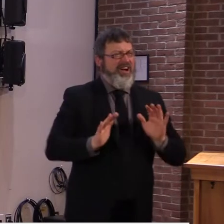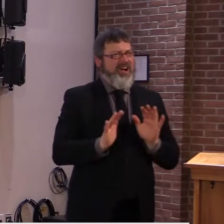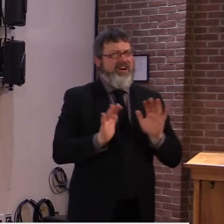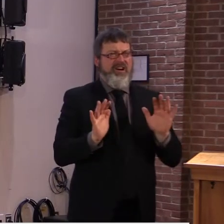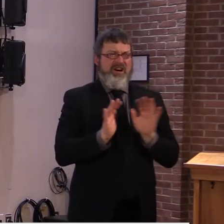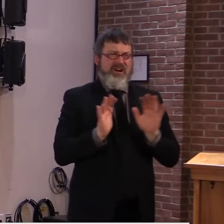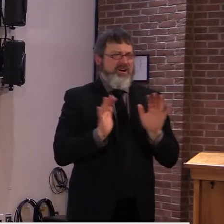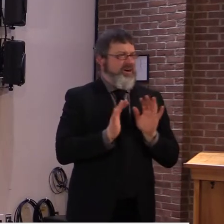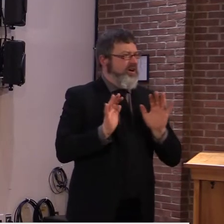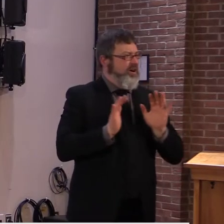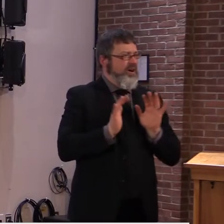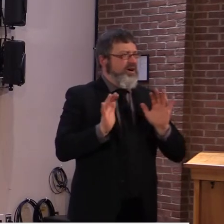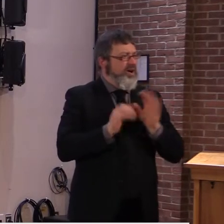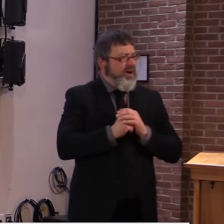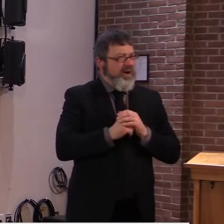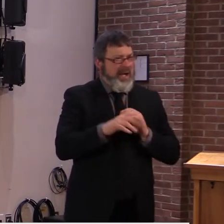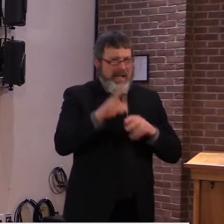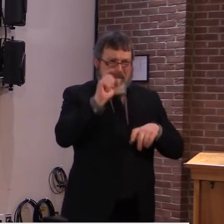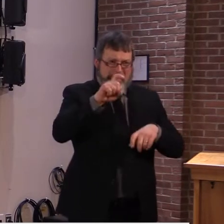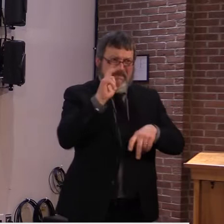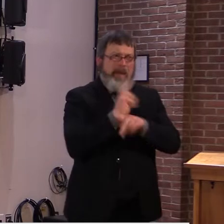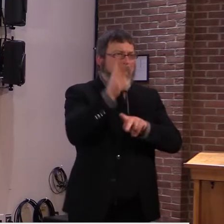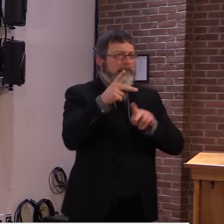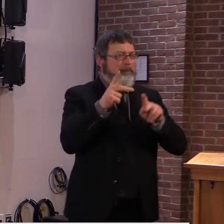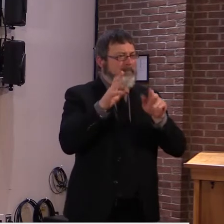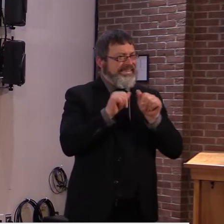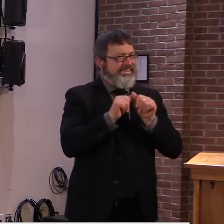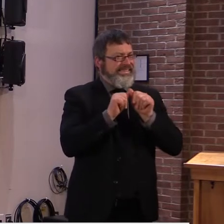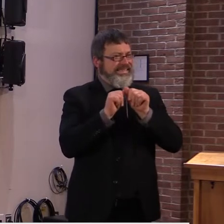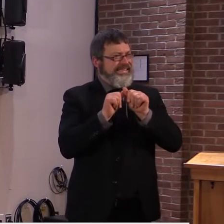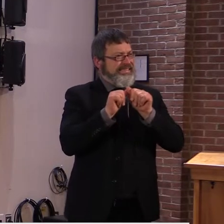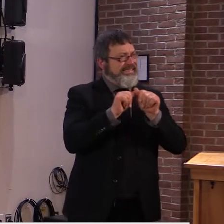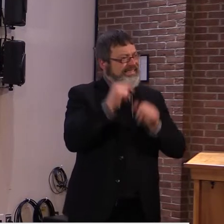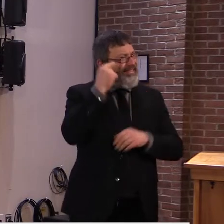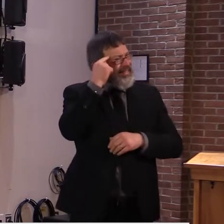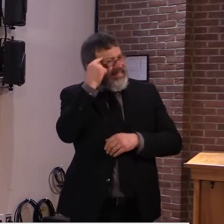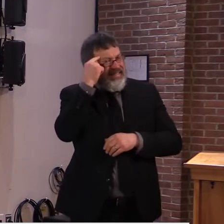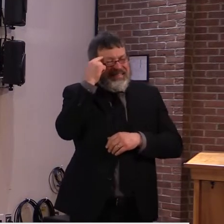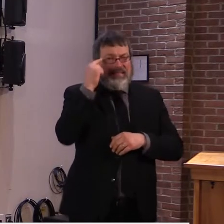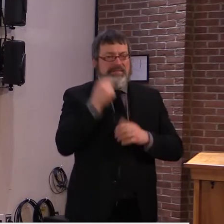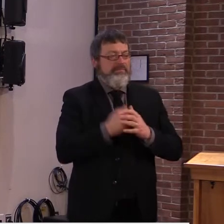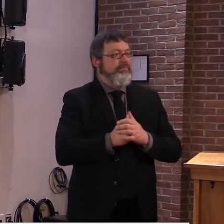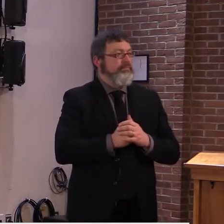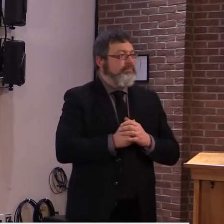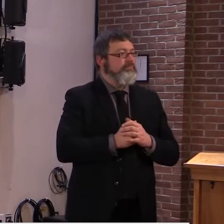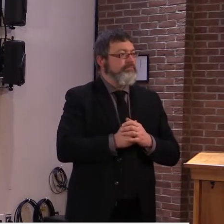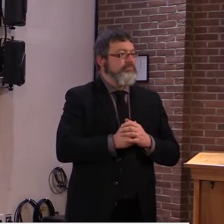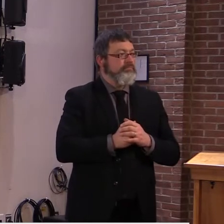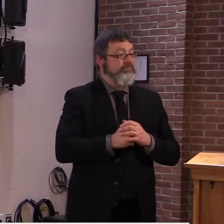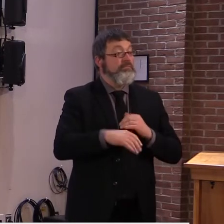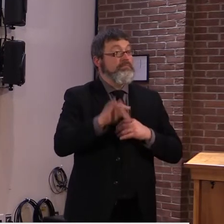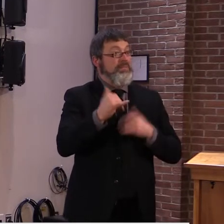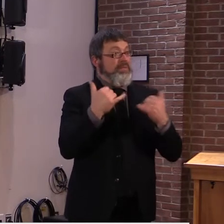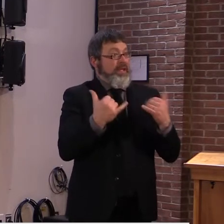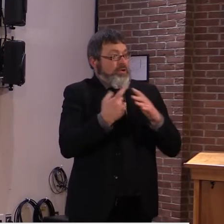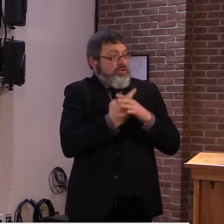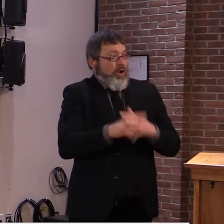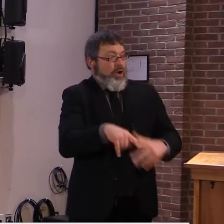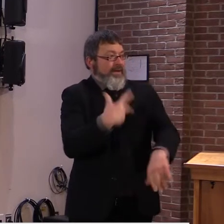pandemic. Yesterday, Vermont received 11,400 doses of the newly authorized Moderna